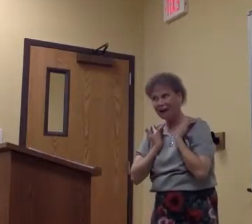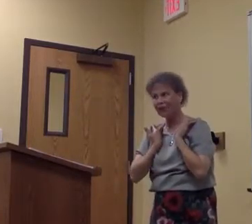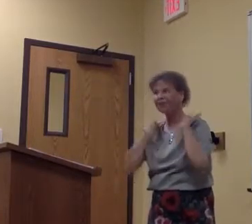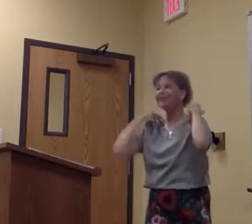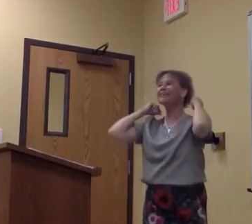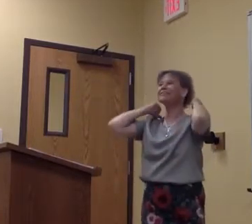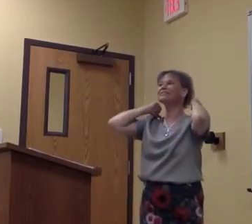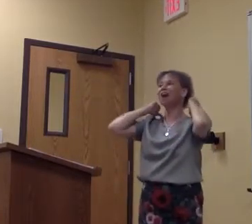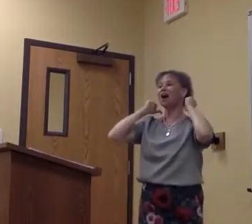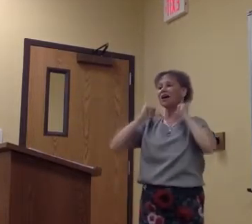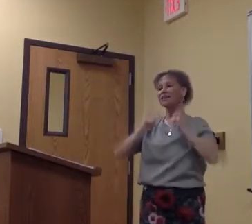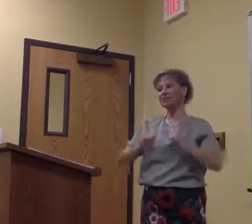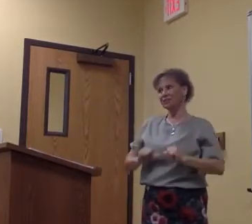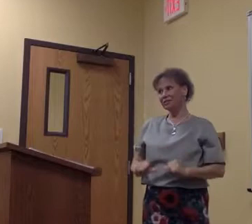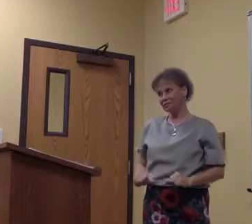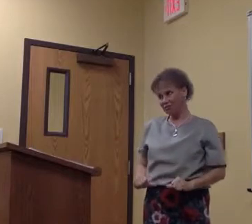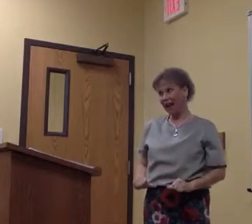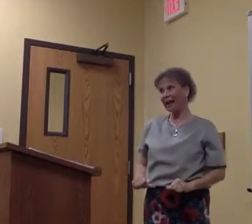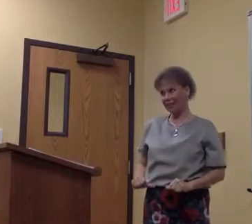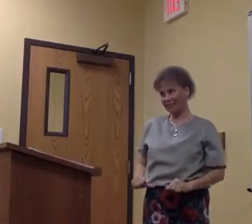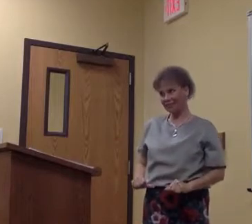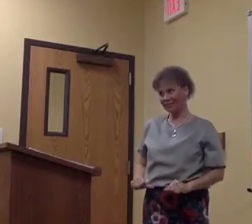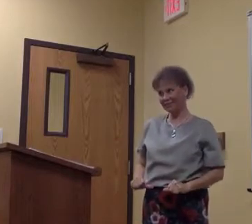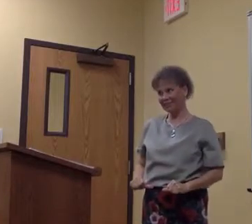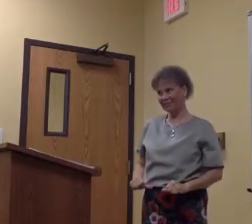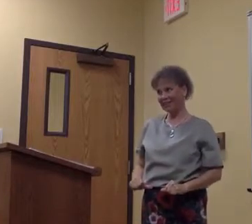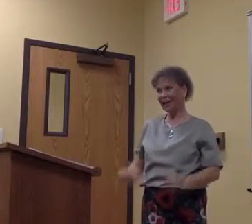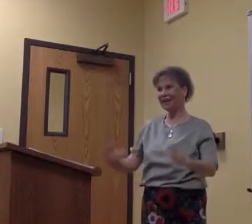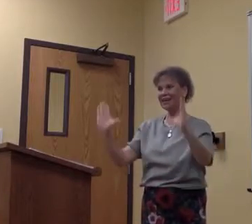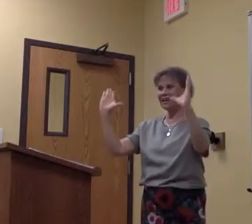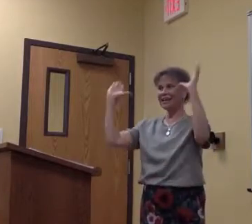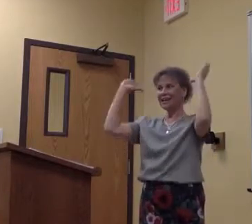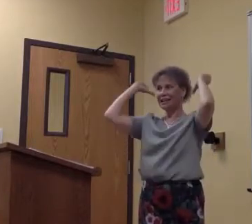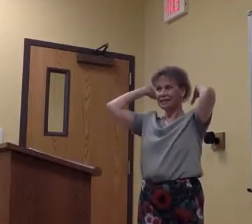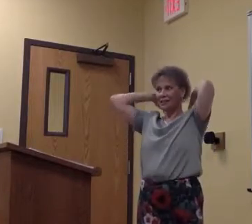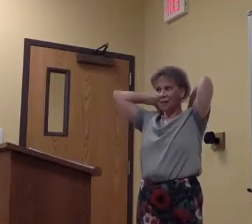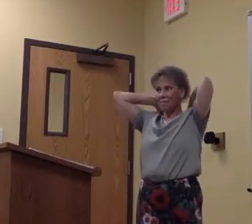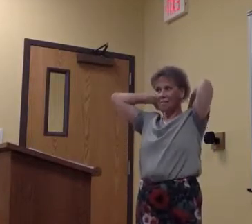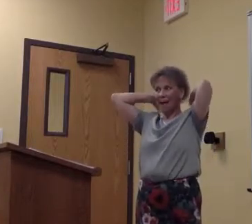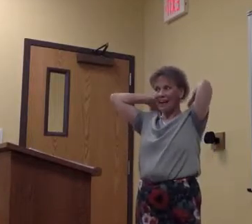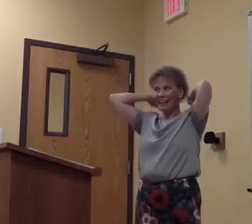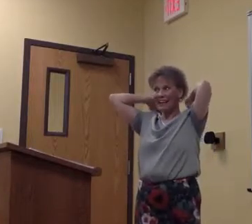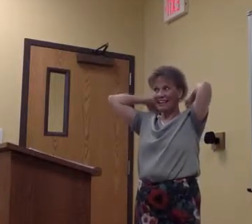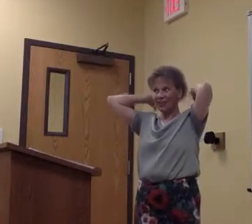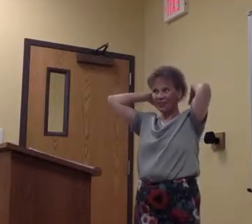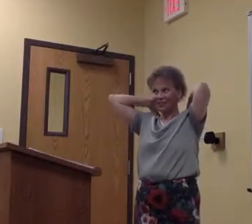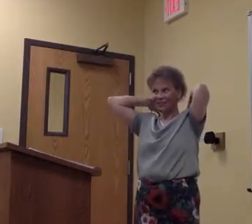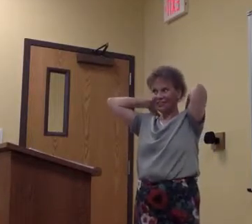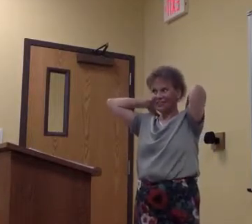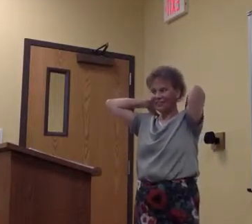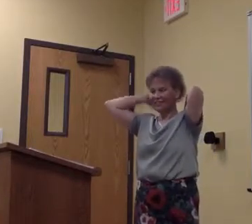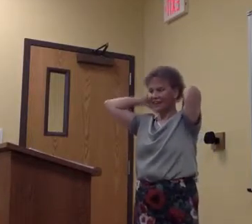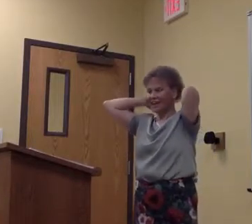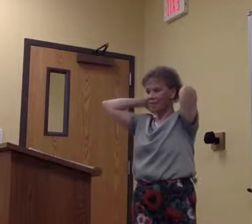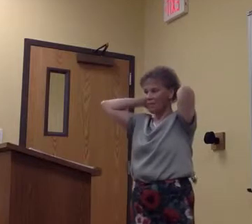tired. It is not jacket. Okay, it is back here, indicating back